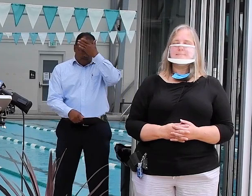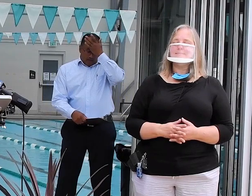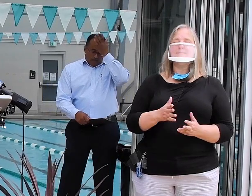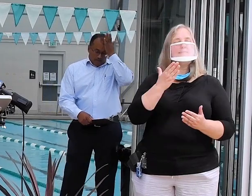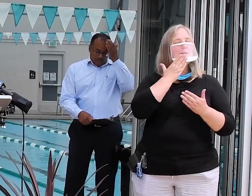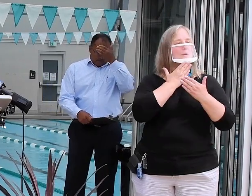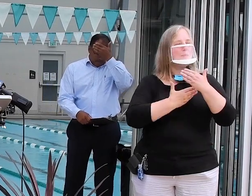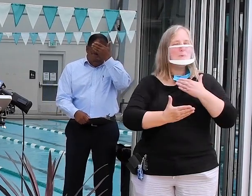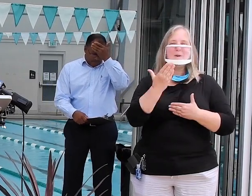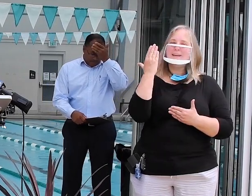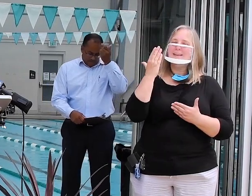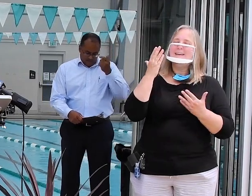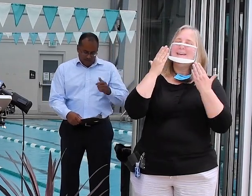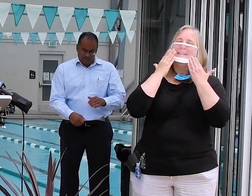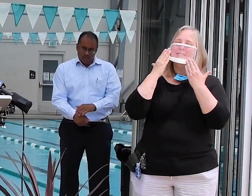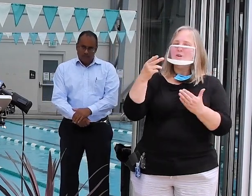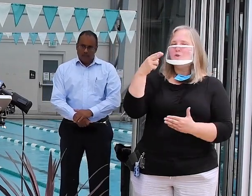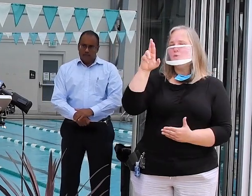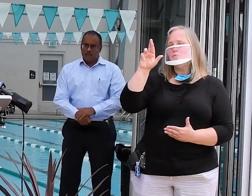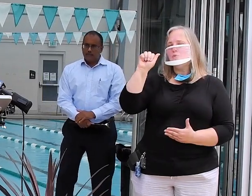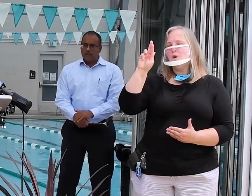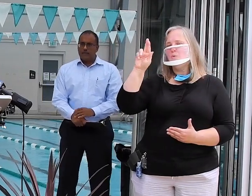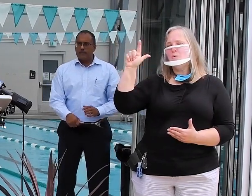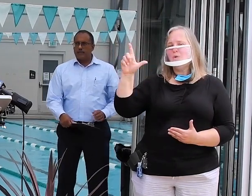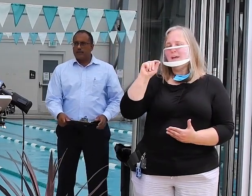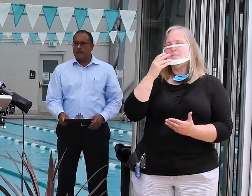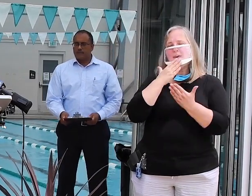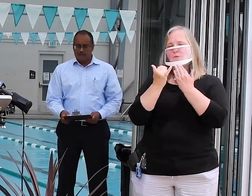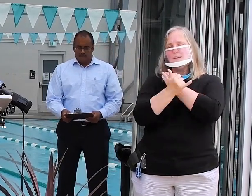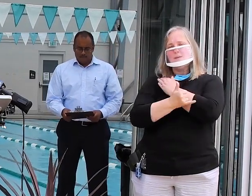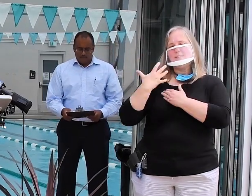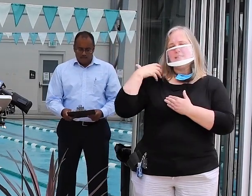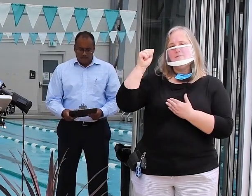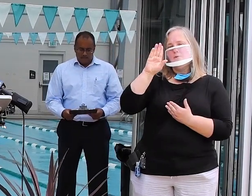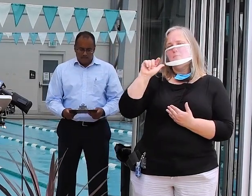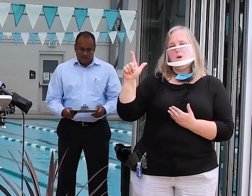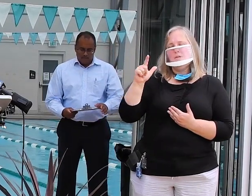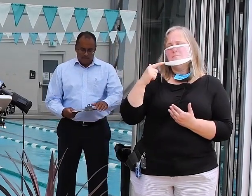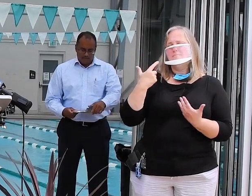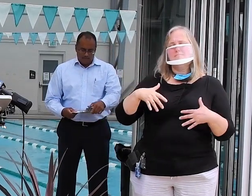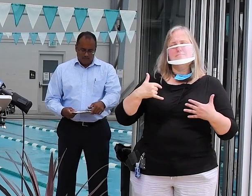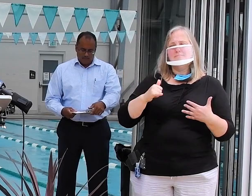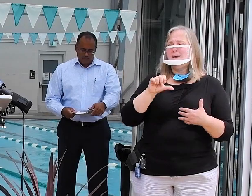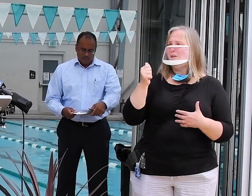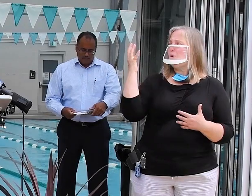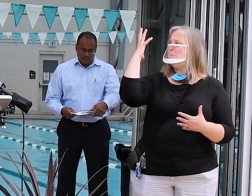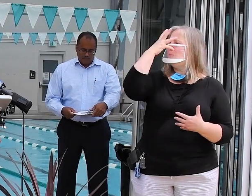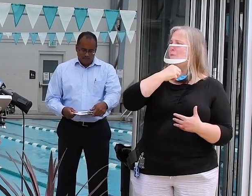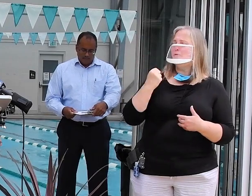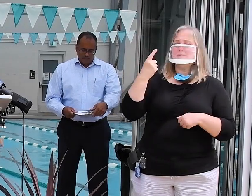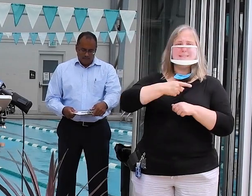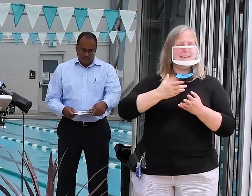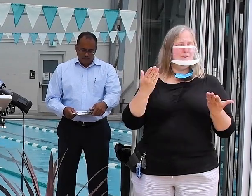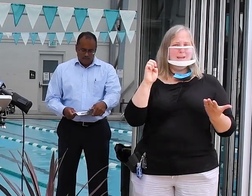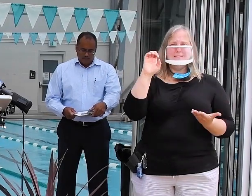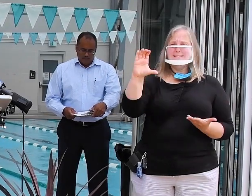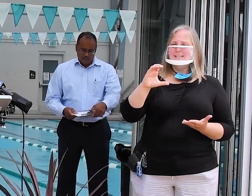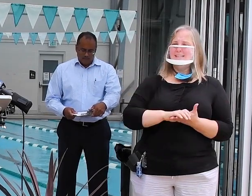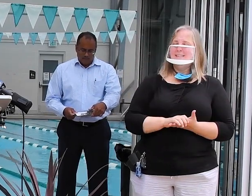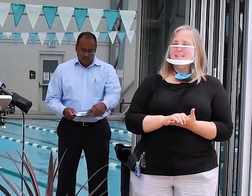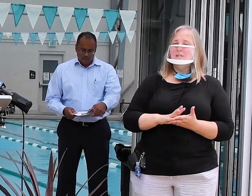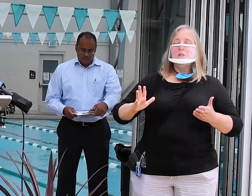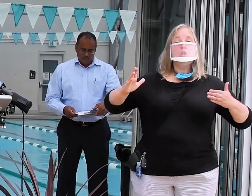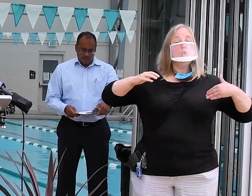Good morning. Thank you, Raul, and thank you, County Executive Ball. Another beautiful day in Ellicott City.